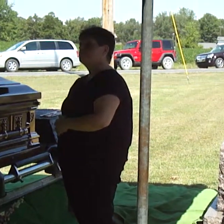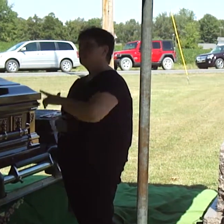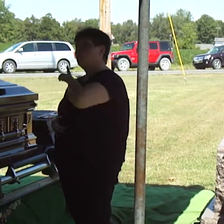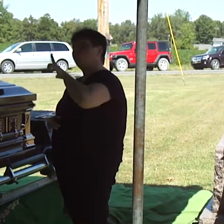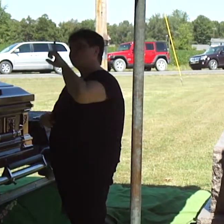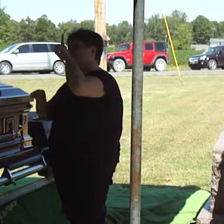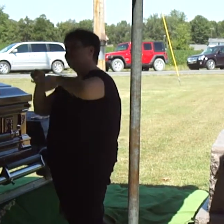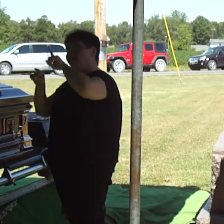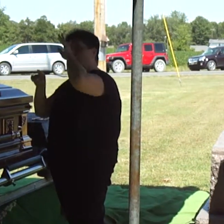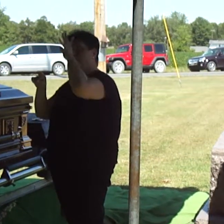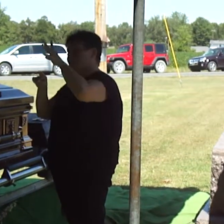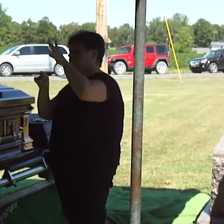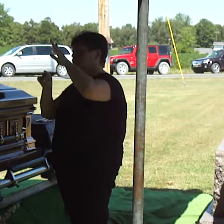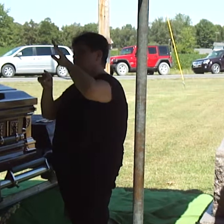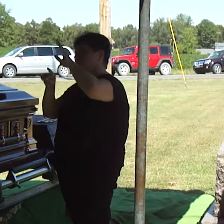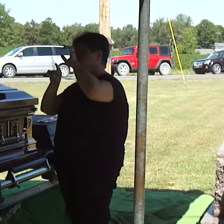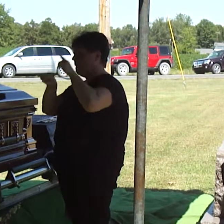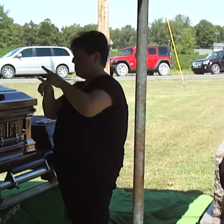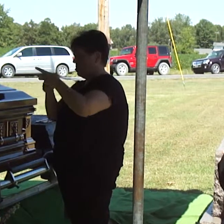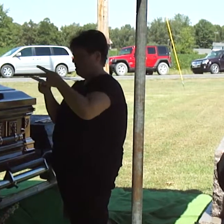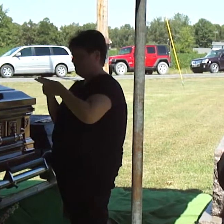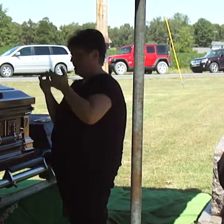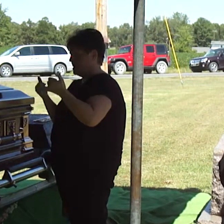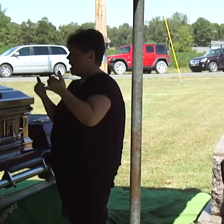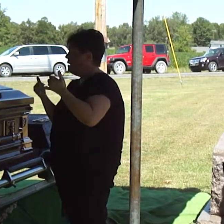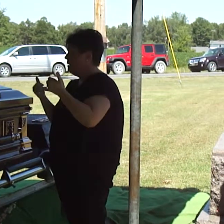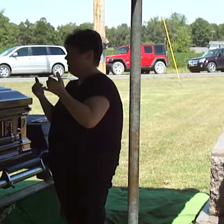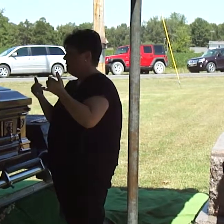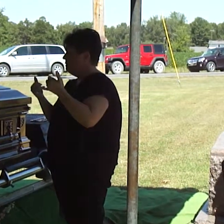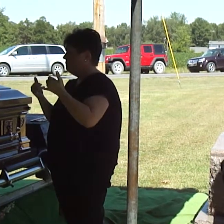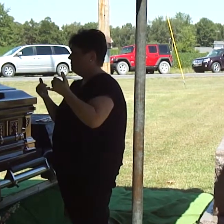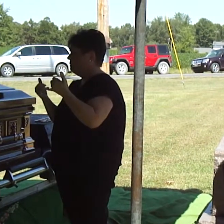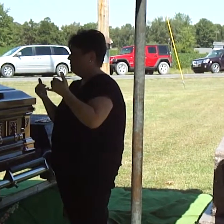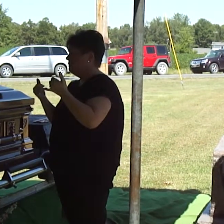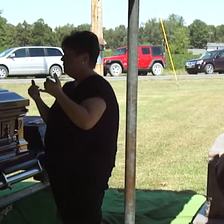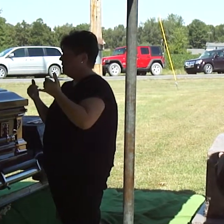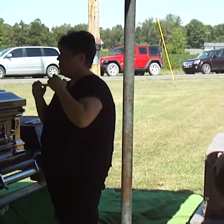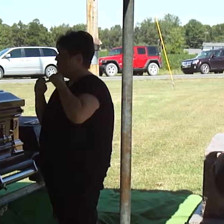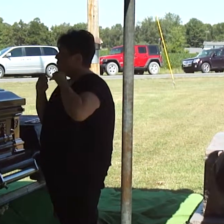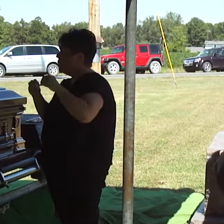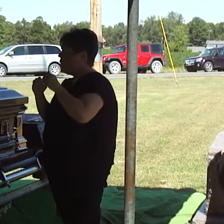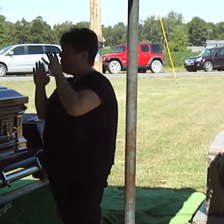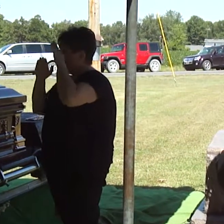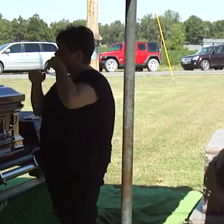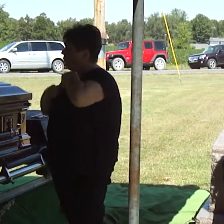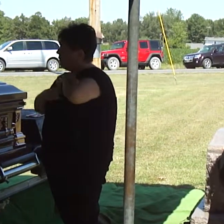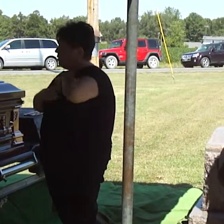Lord, I cannot imagine coming to this place now and having no hope.